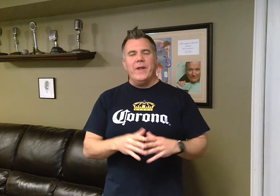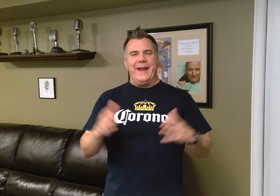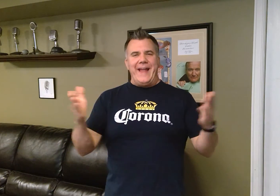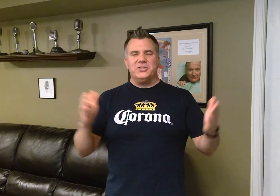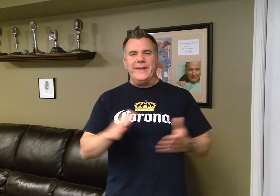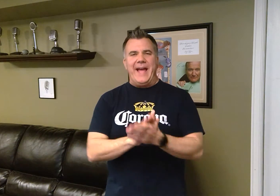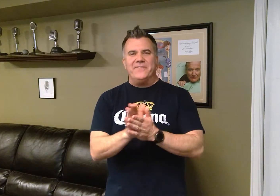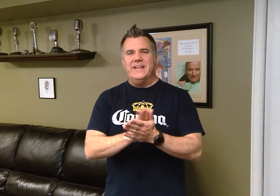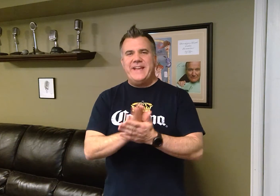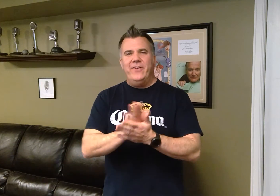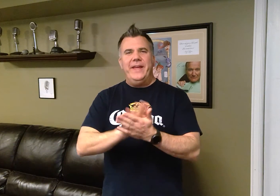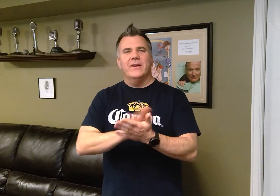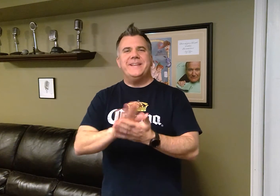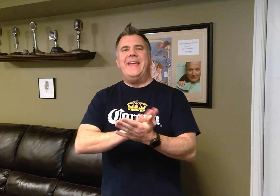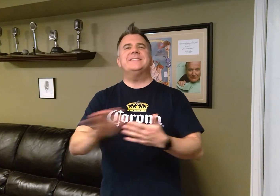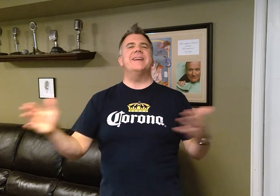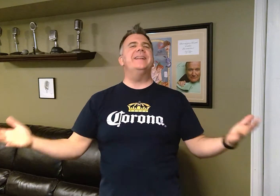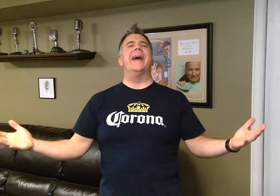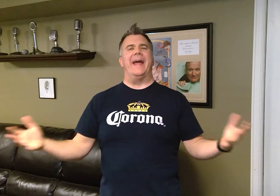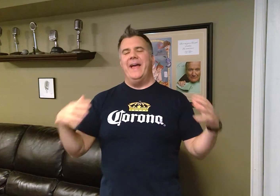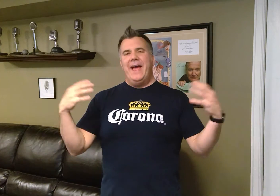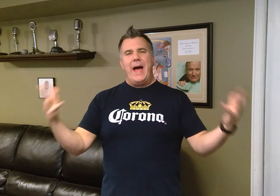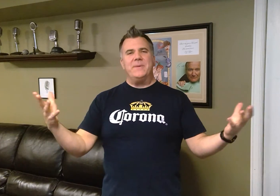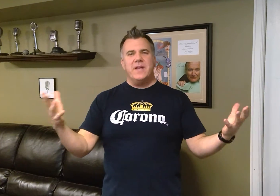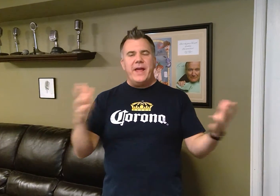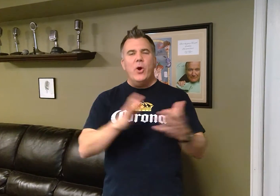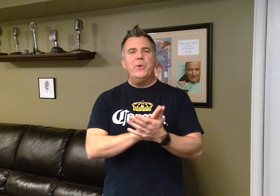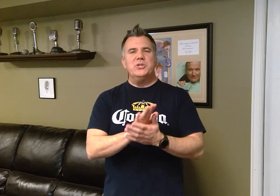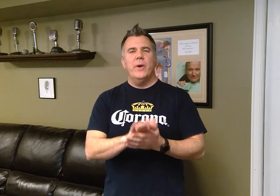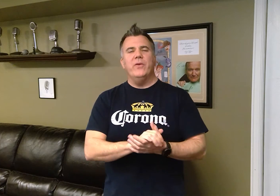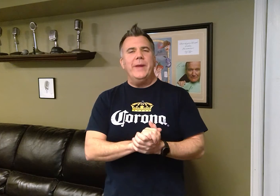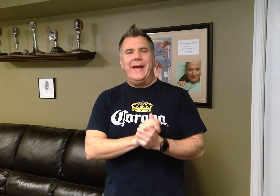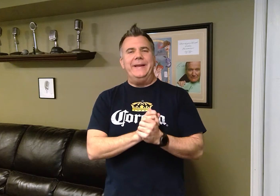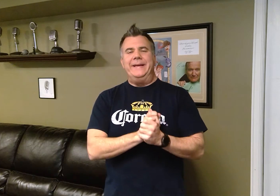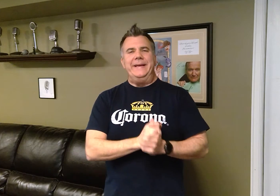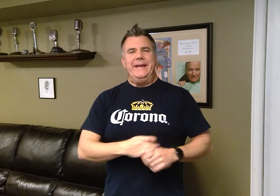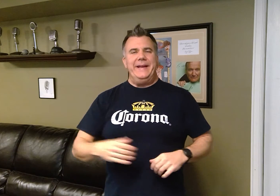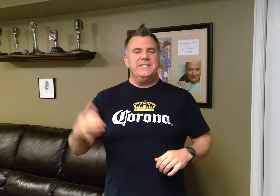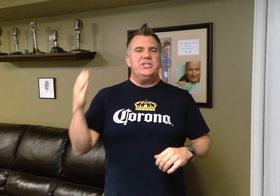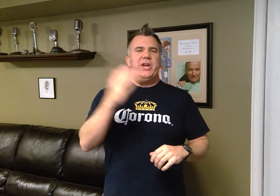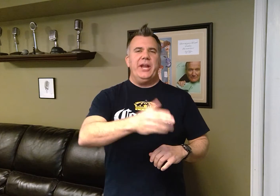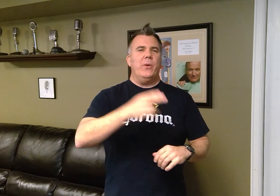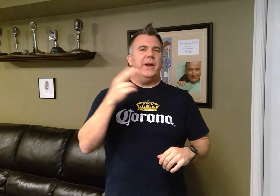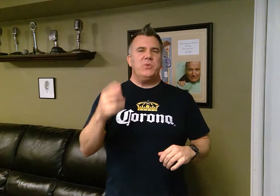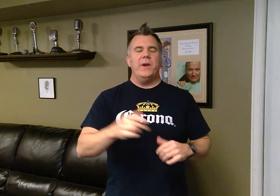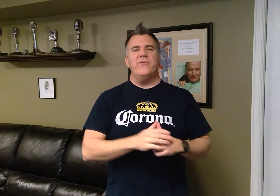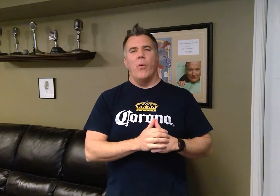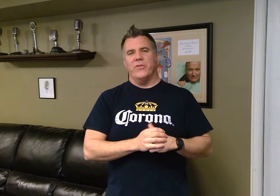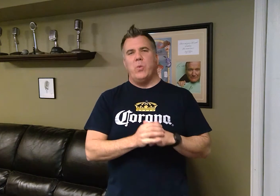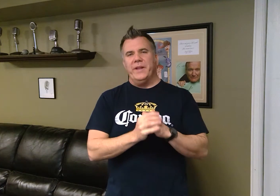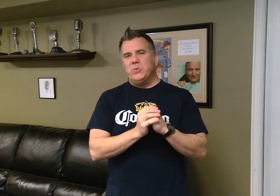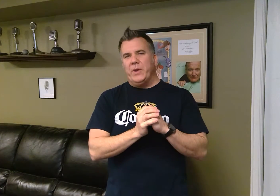Good morning. Naturally Caffeinated Dale here. Today is Sunday. Happy Sunday. Hope you're enjoying the weekend. It is January 24th,